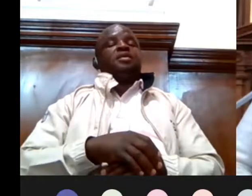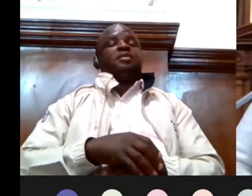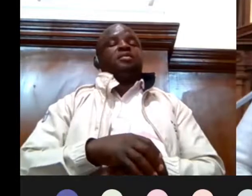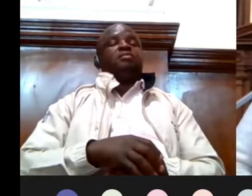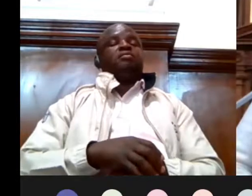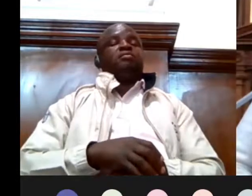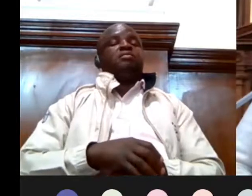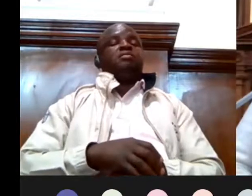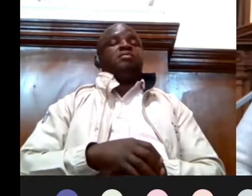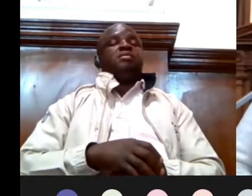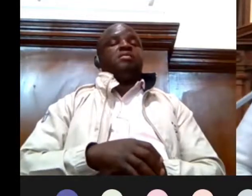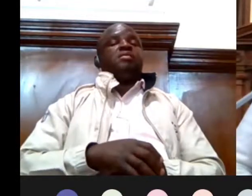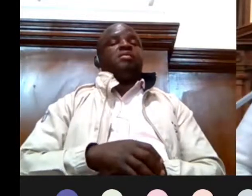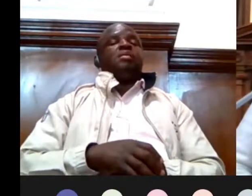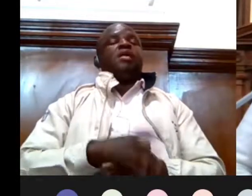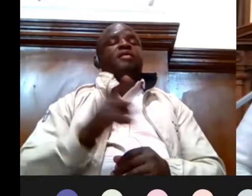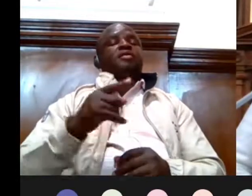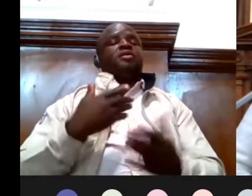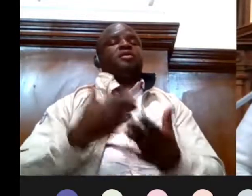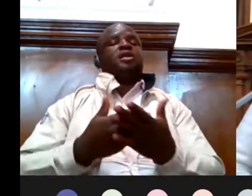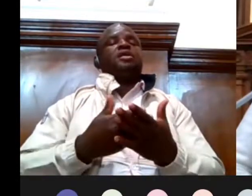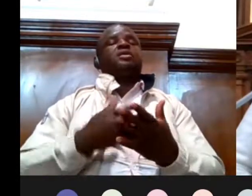to be able to become presidents,